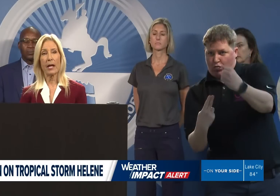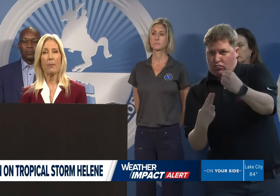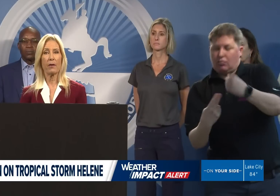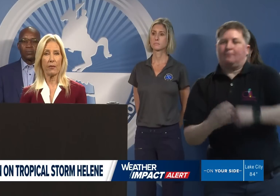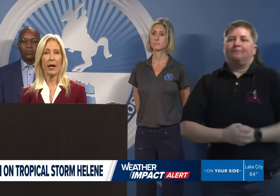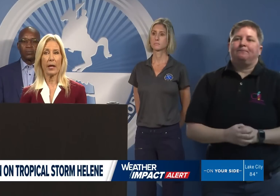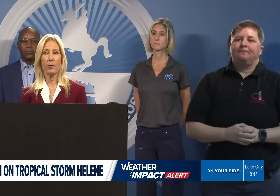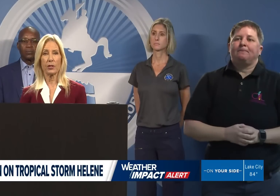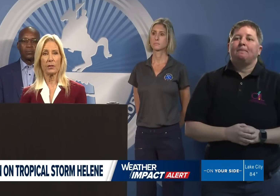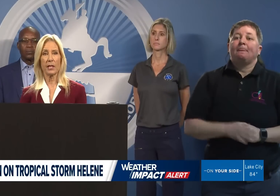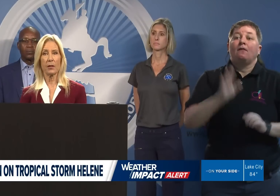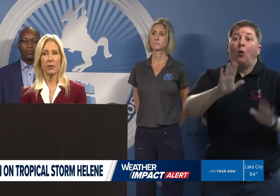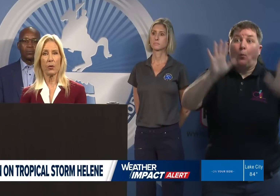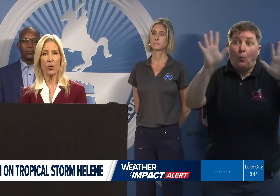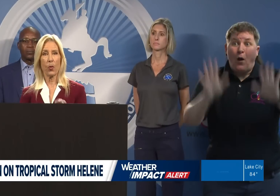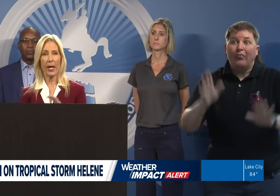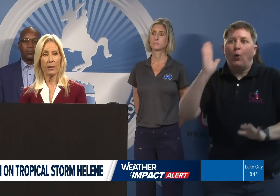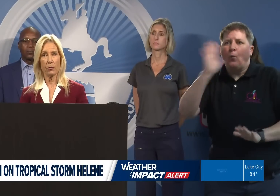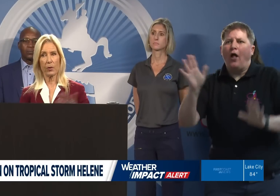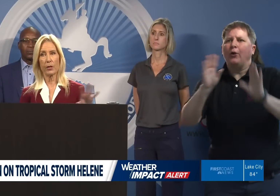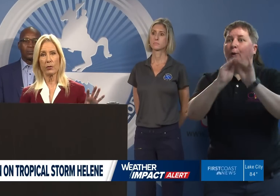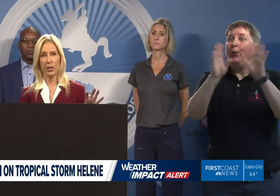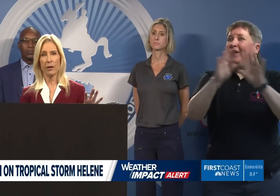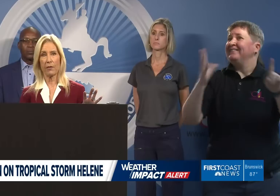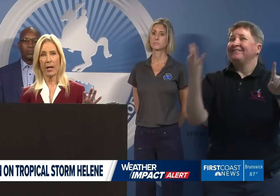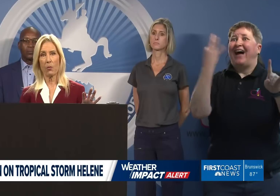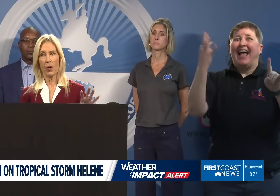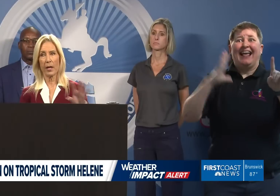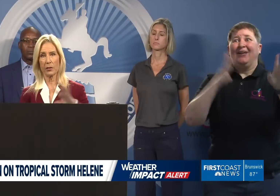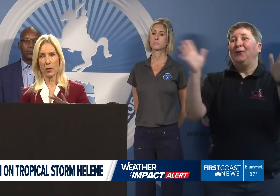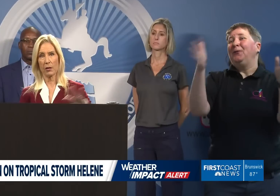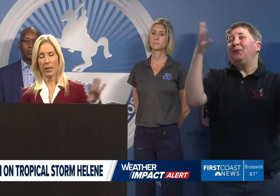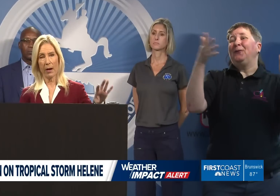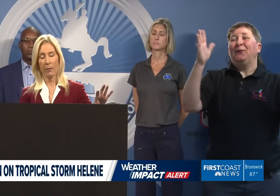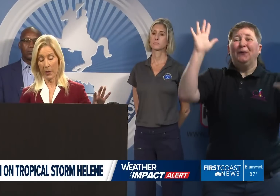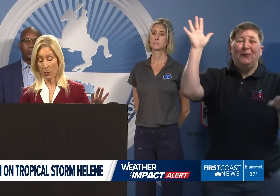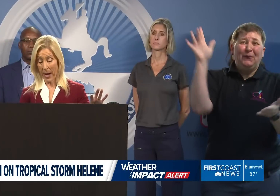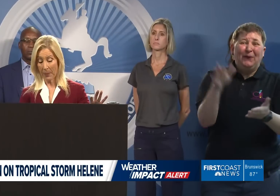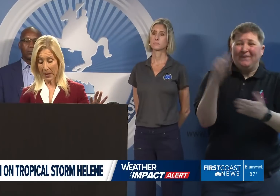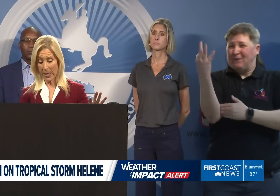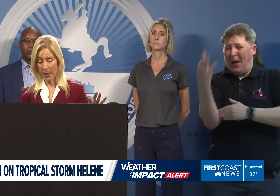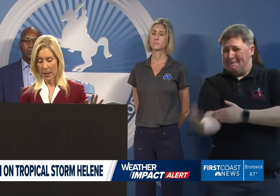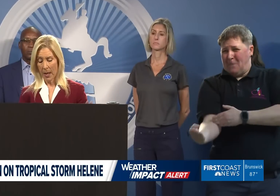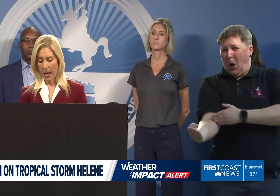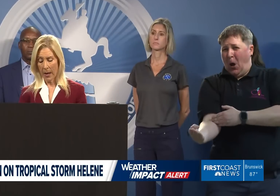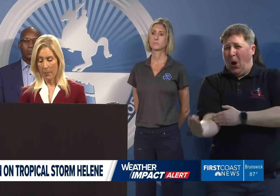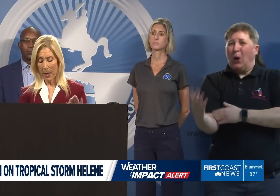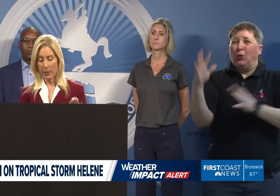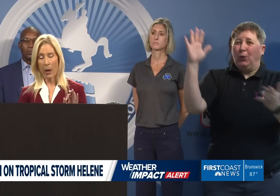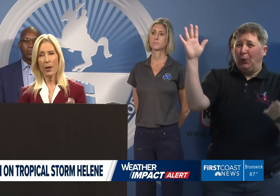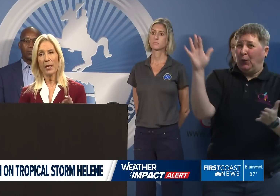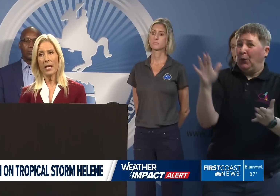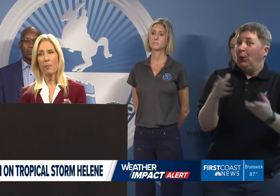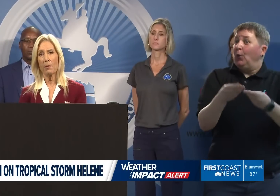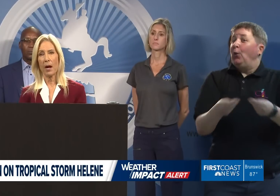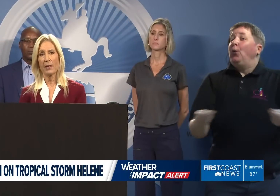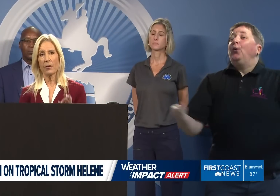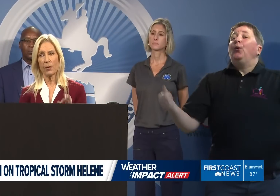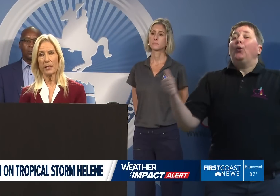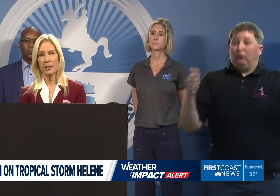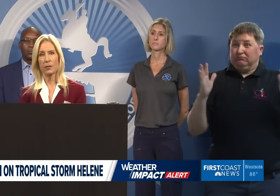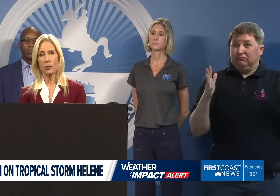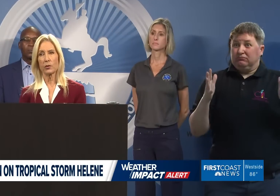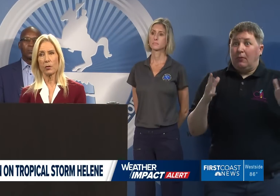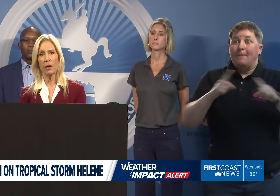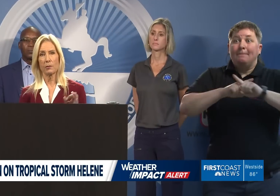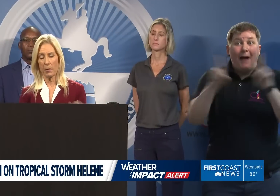weather clearing up on Friday, we should see the wind reducing on Friday morning and start to clear out pretty rapidly. But I want you to keep in mind